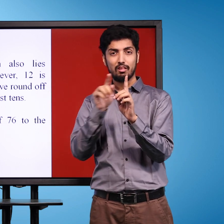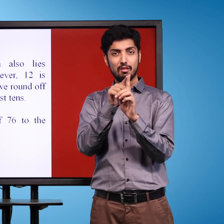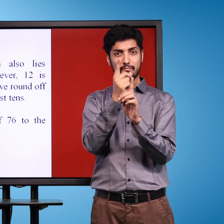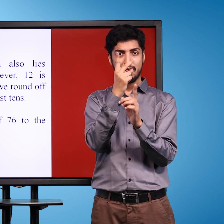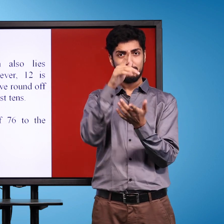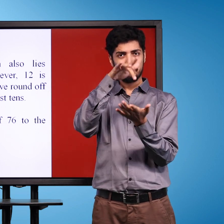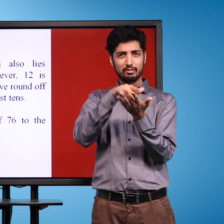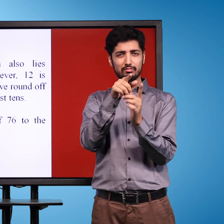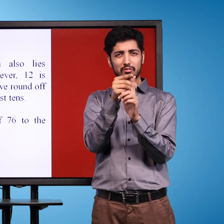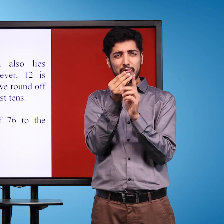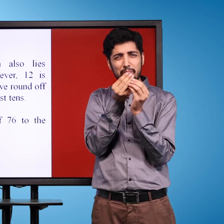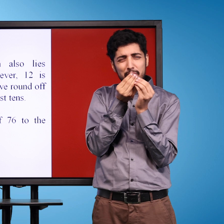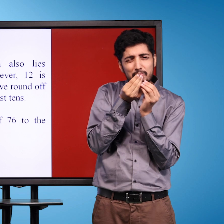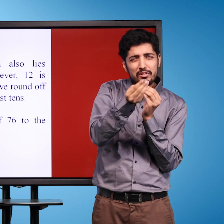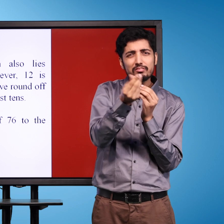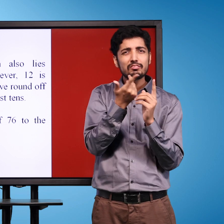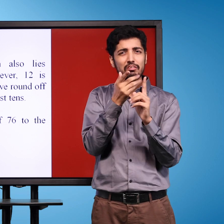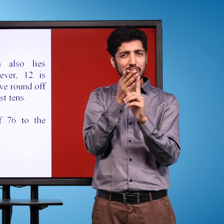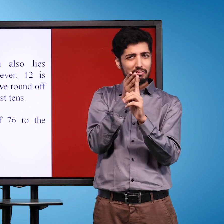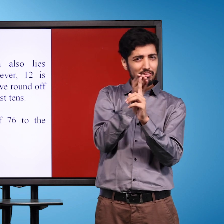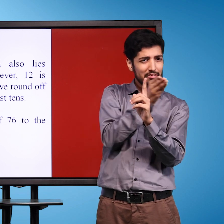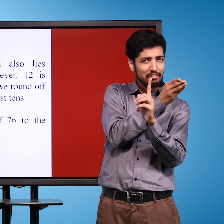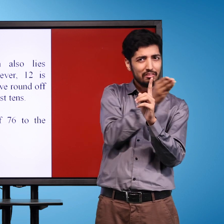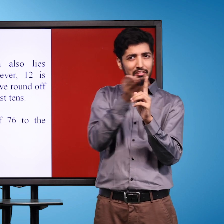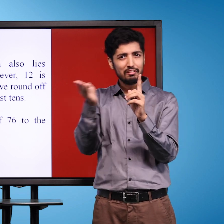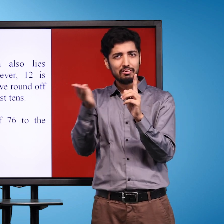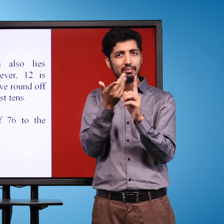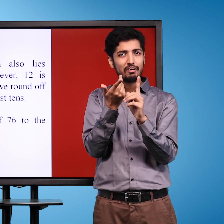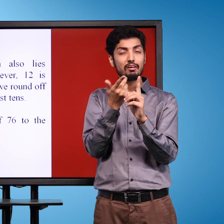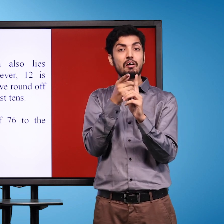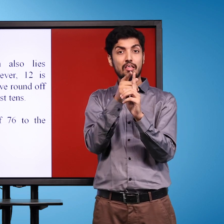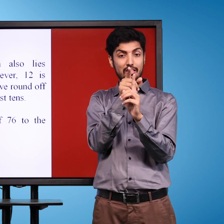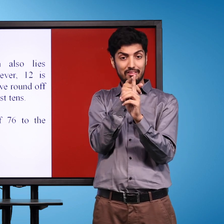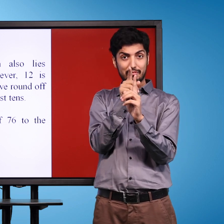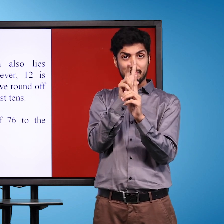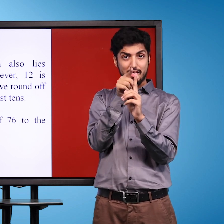However, 12 is closer to 10 than to 20.